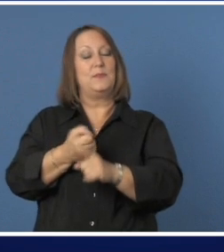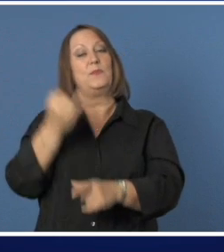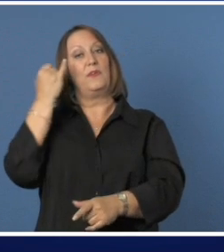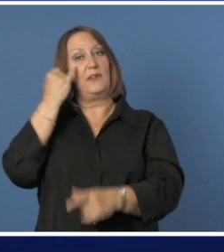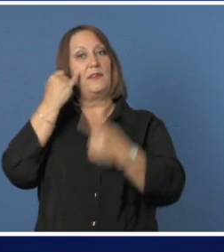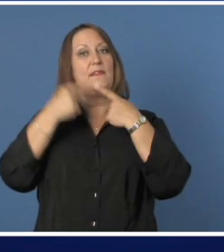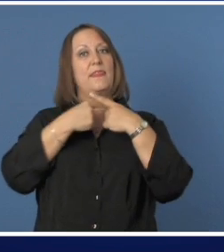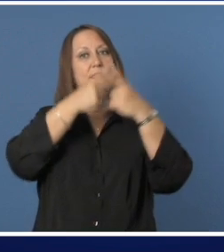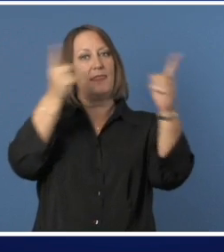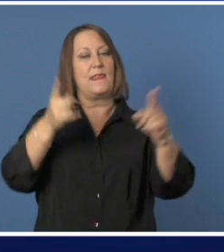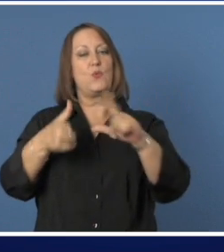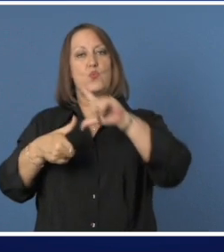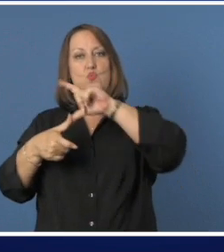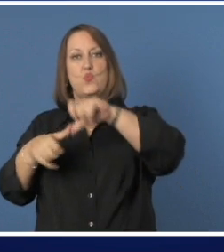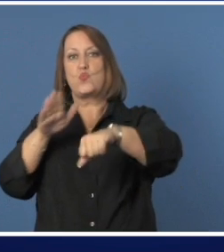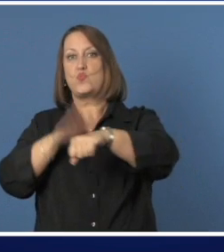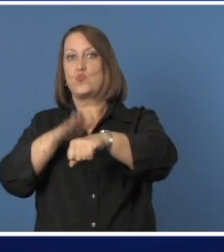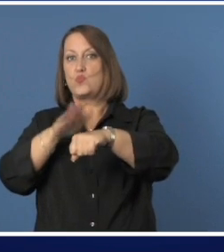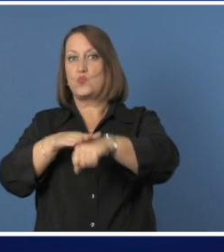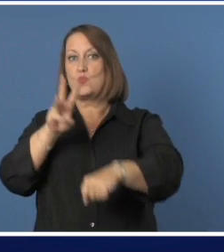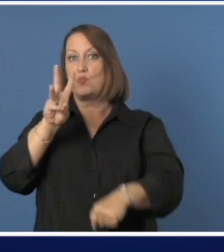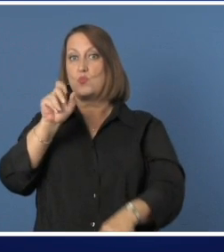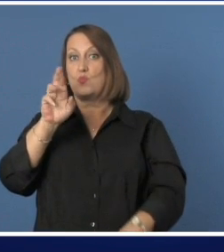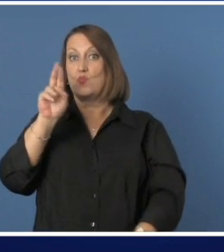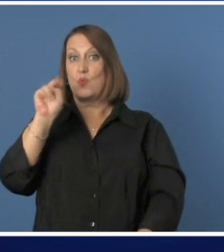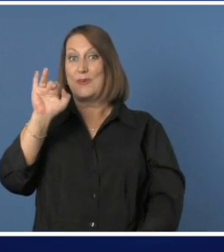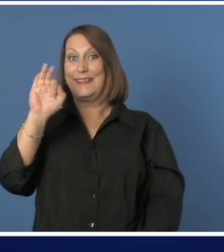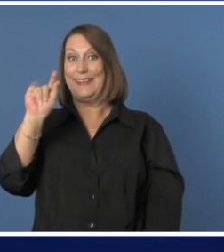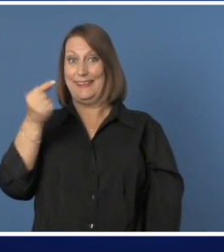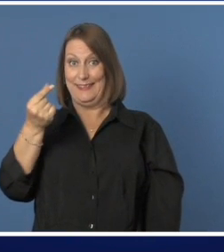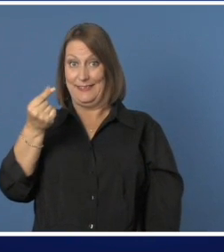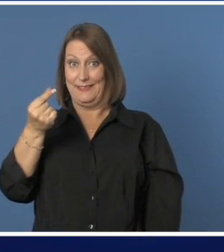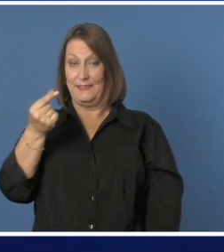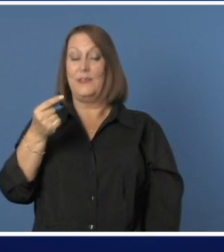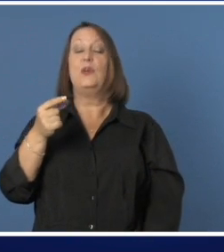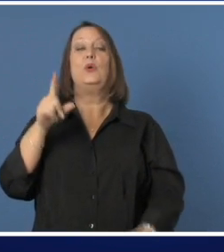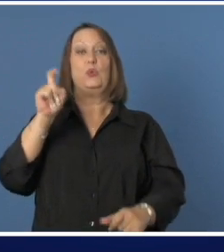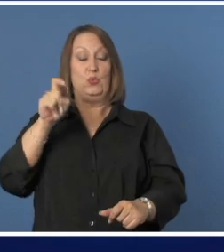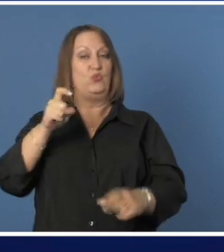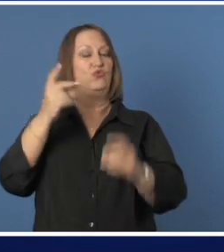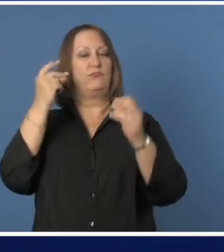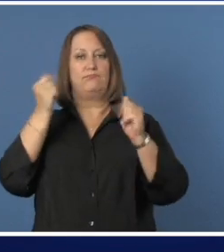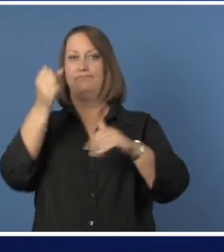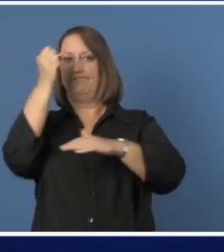if you are under a tornado warning seek shelter immediately